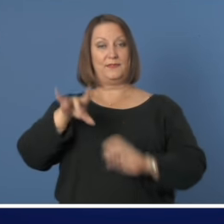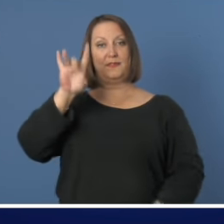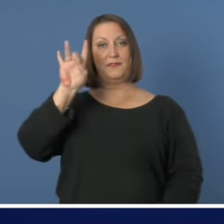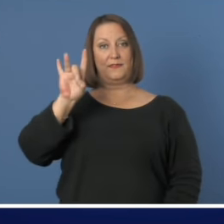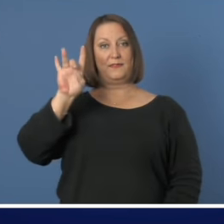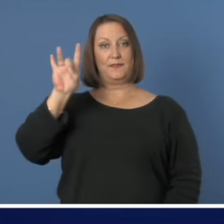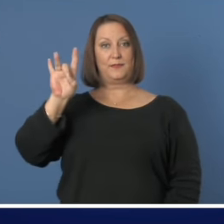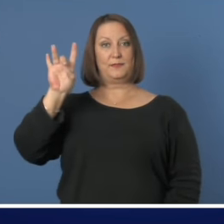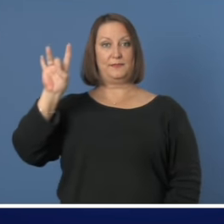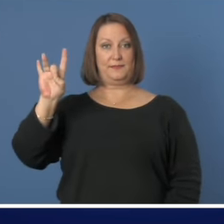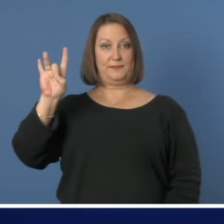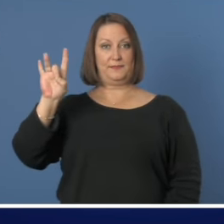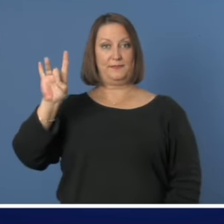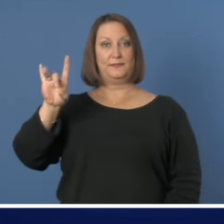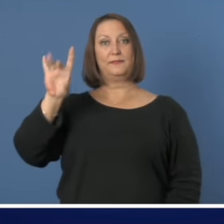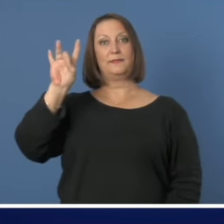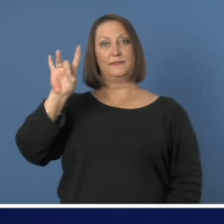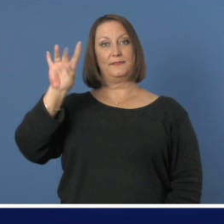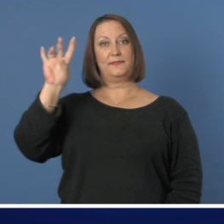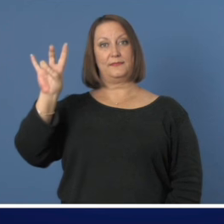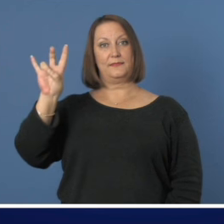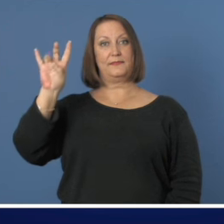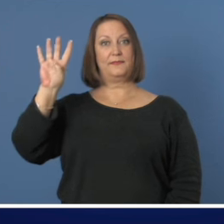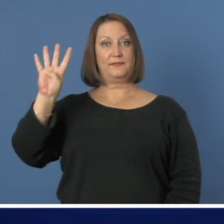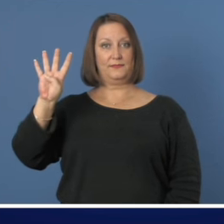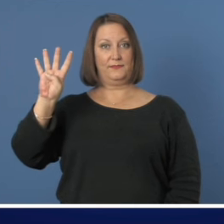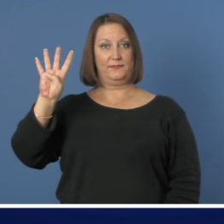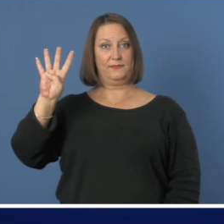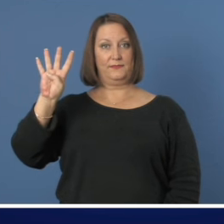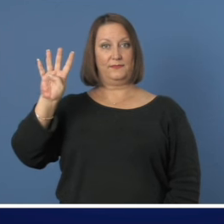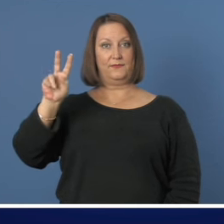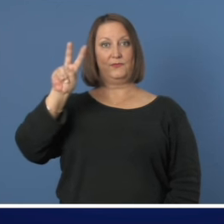And 888